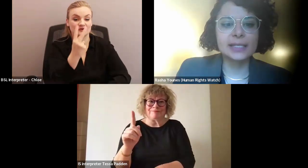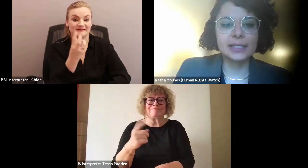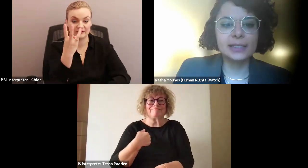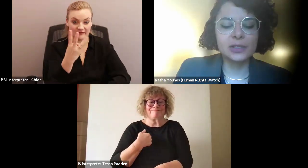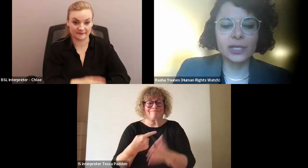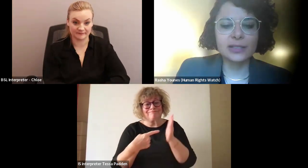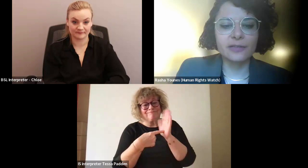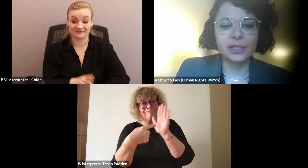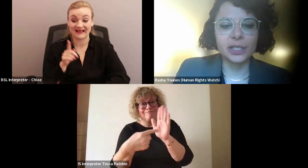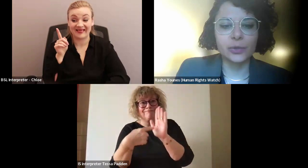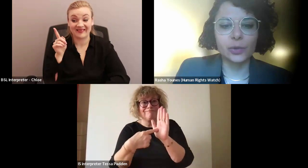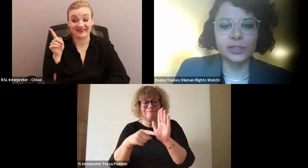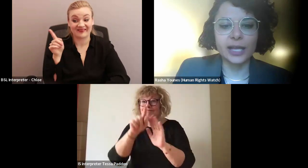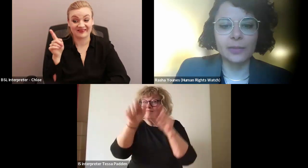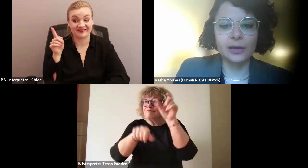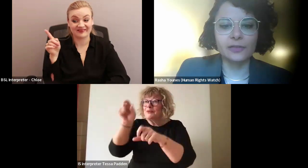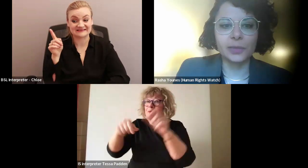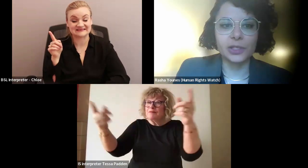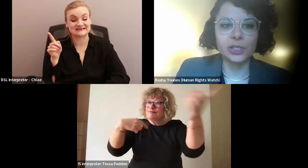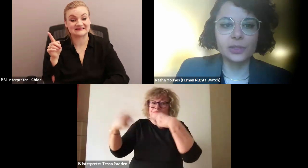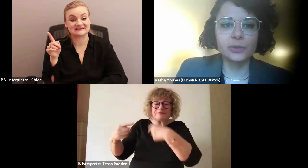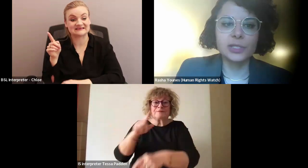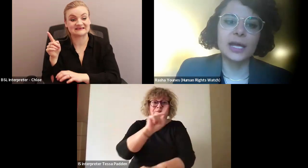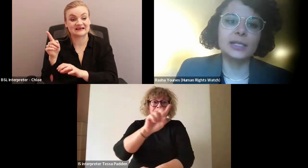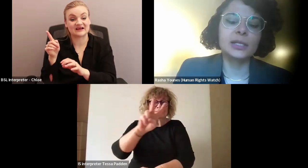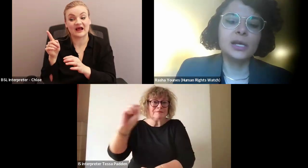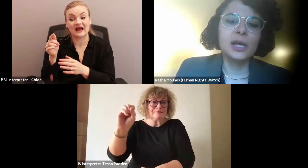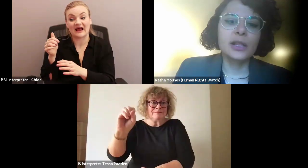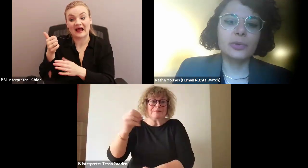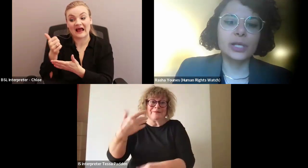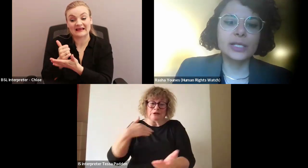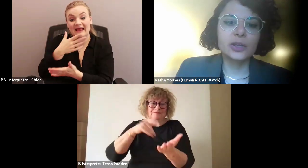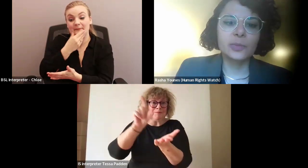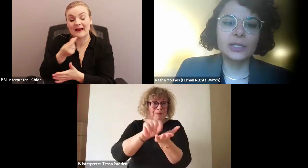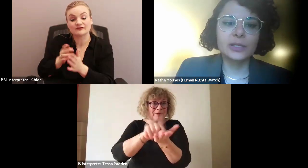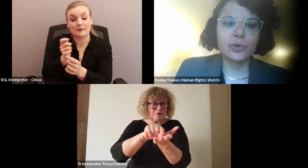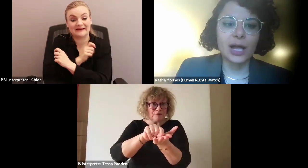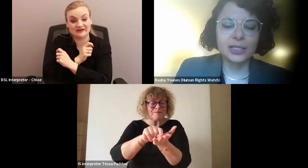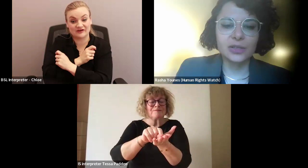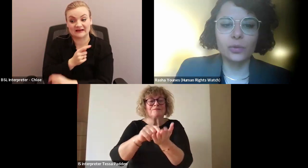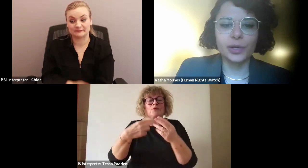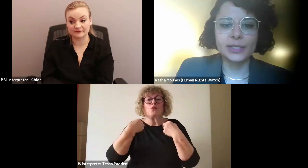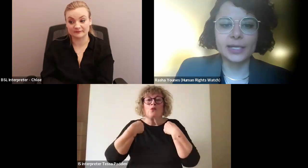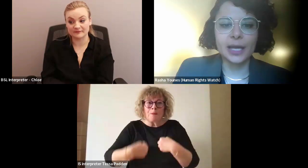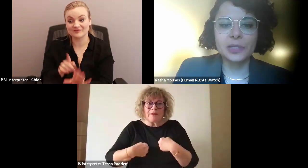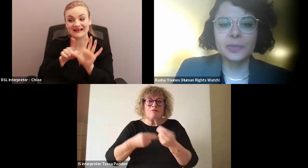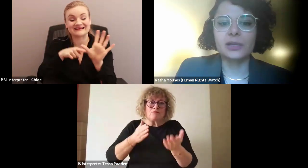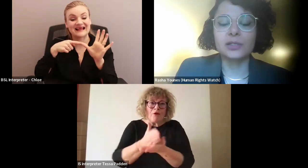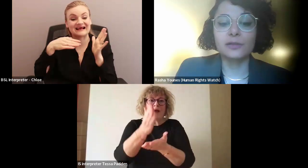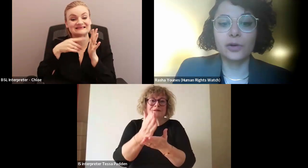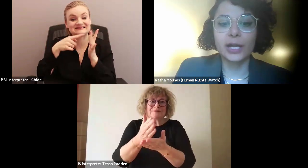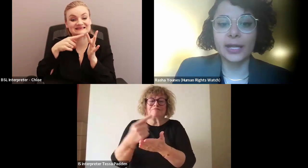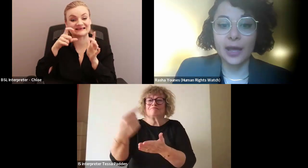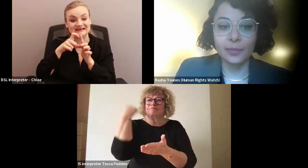is Yazid, a 27-year-old gay man from Egypt, who said, "The police took me to the morality ward and kept